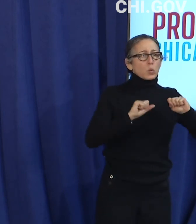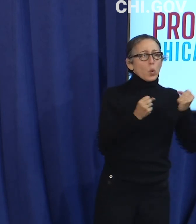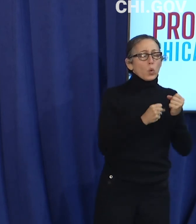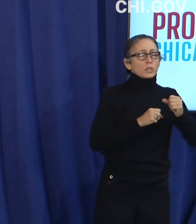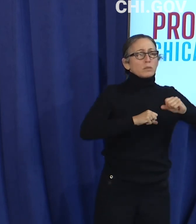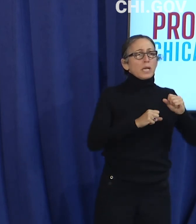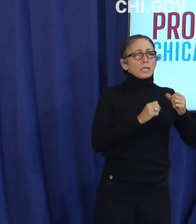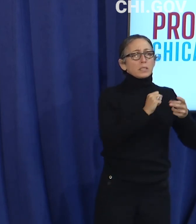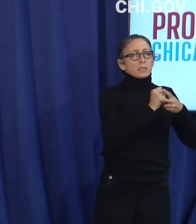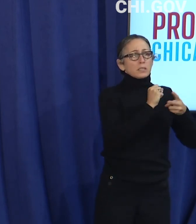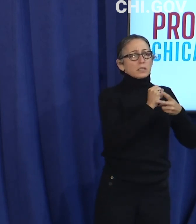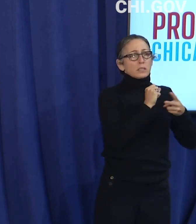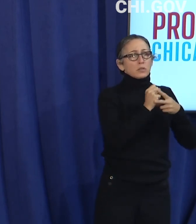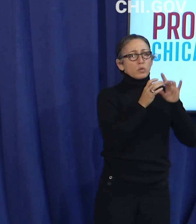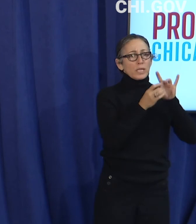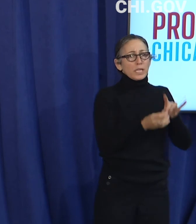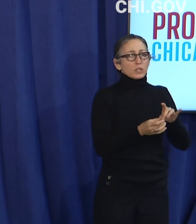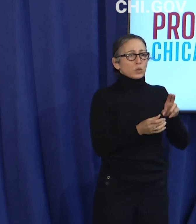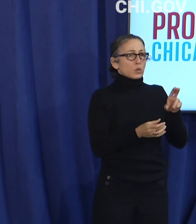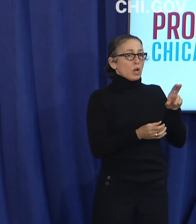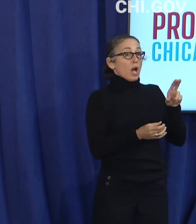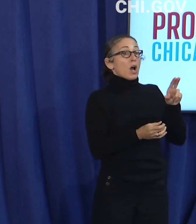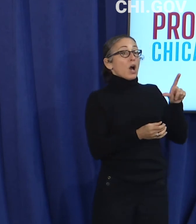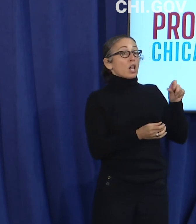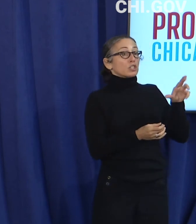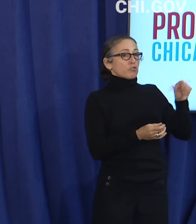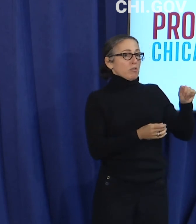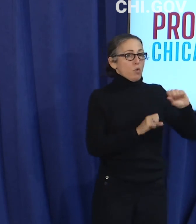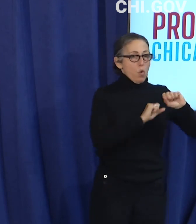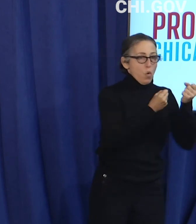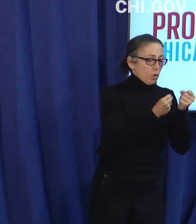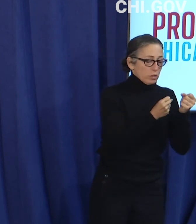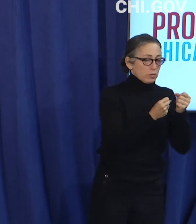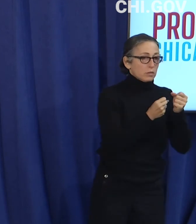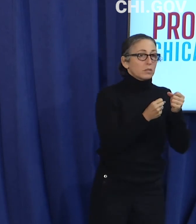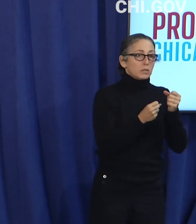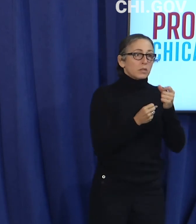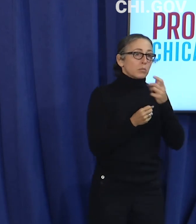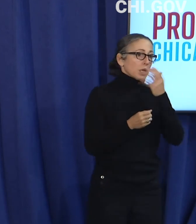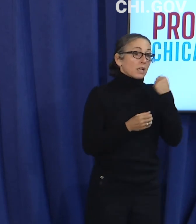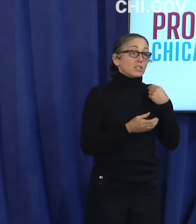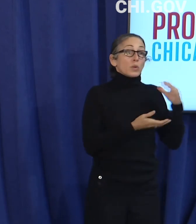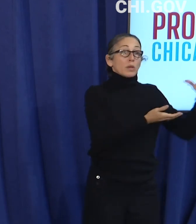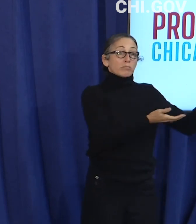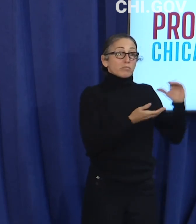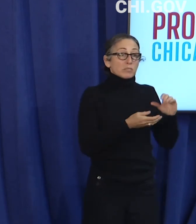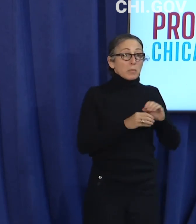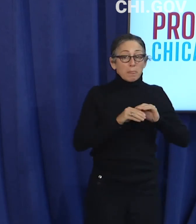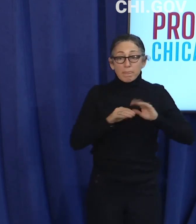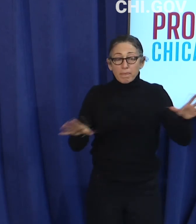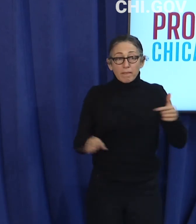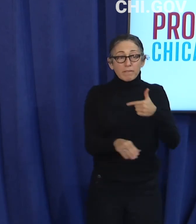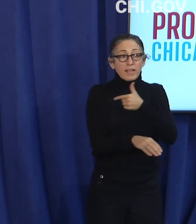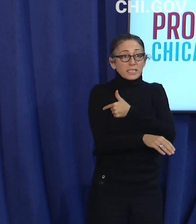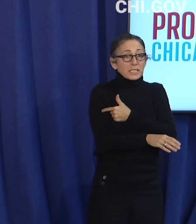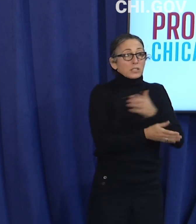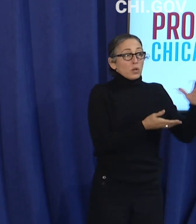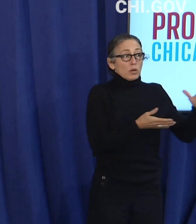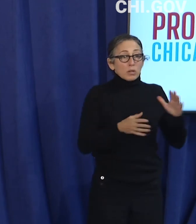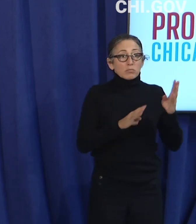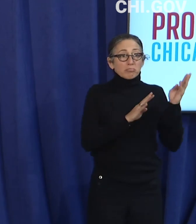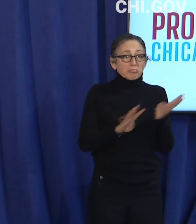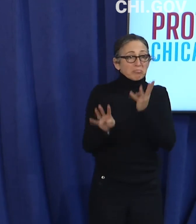receive related to the ultra cold, because remember, we're pushing it out every week as we get it. And I am really confident in the plans that we